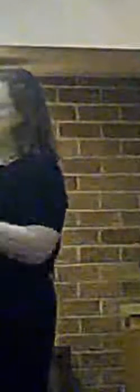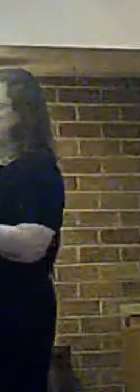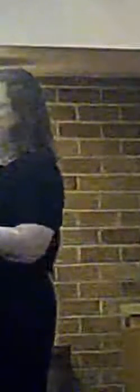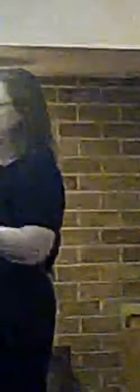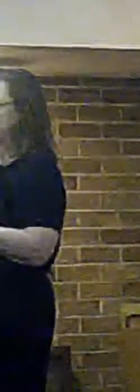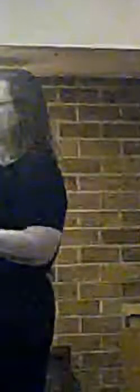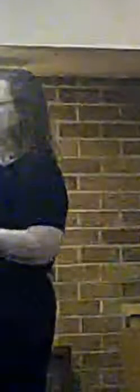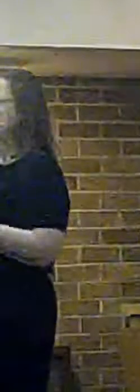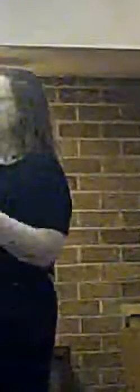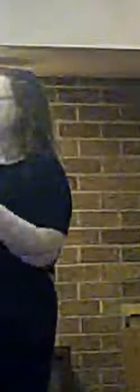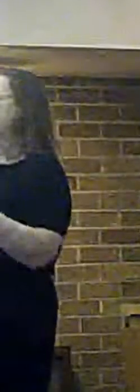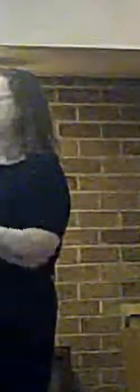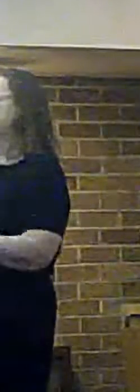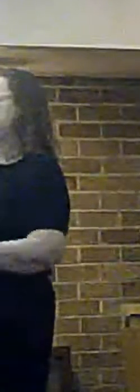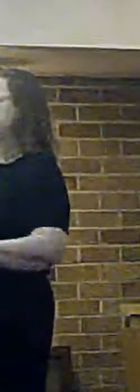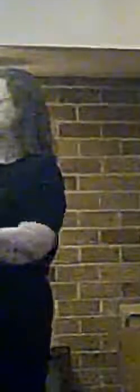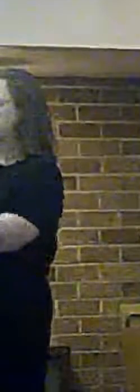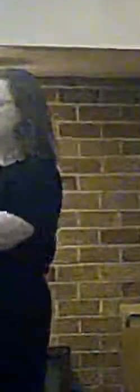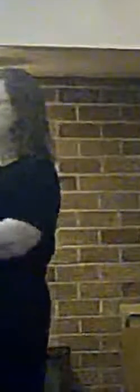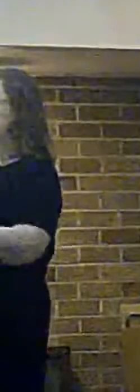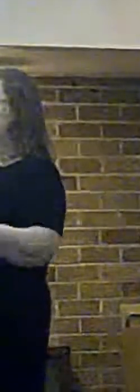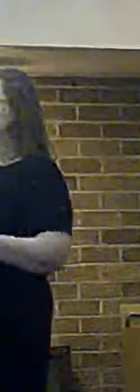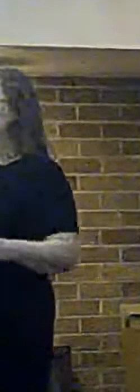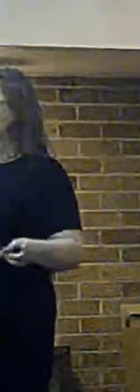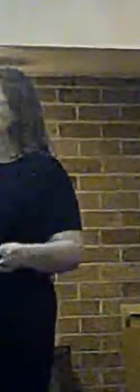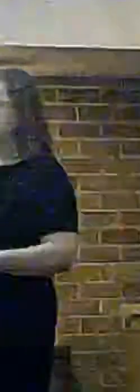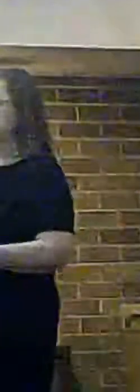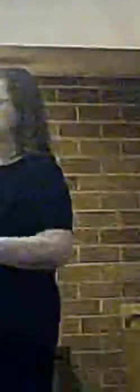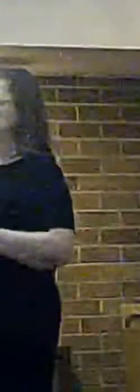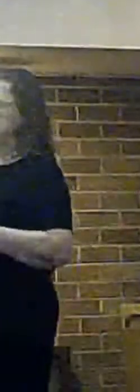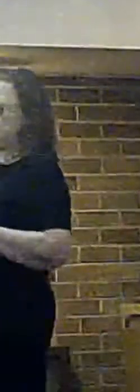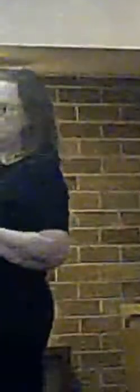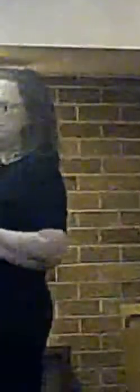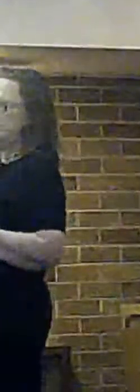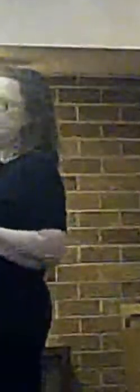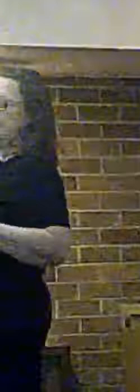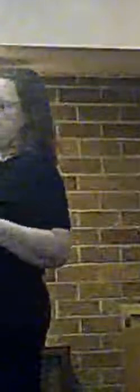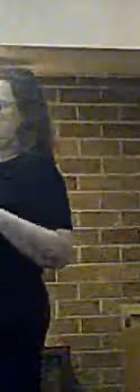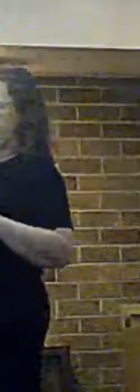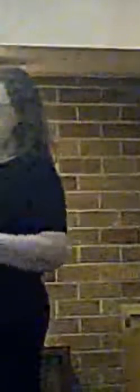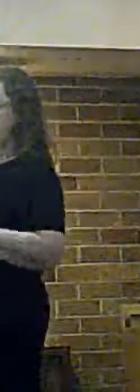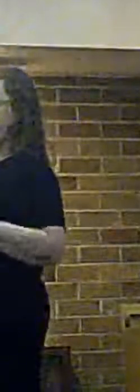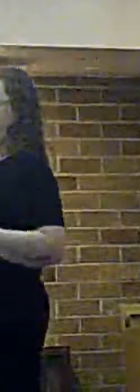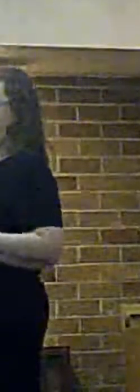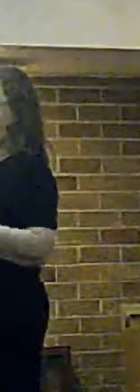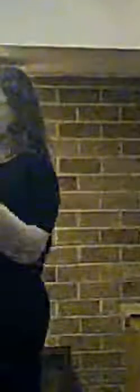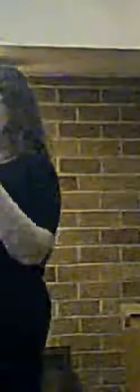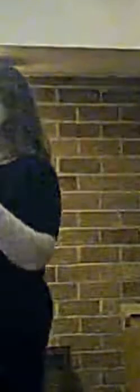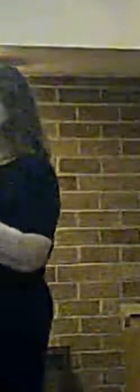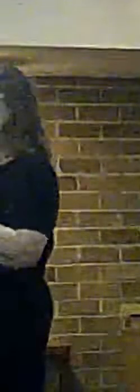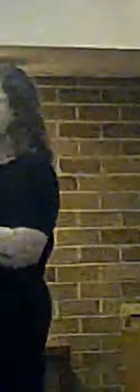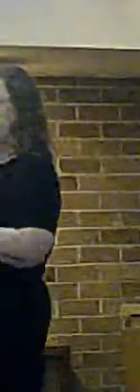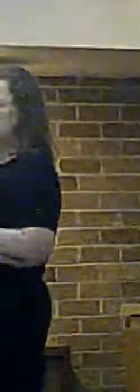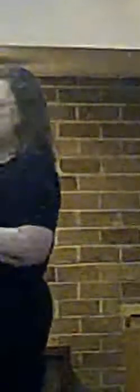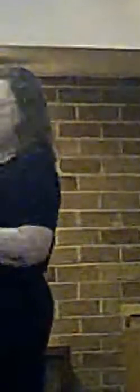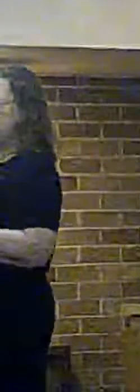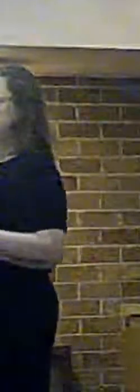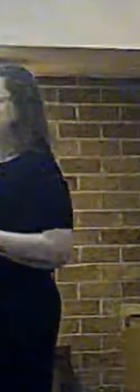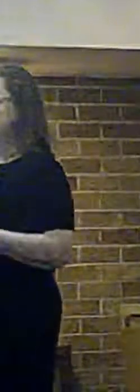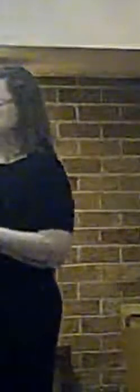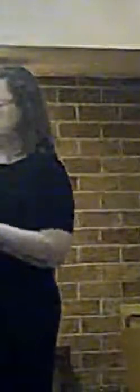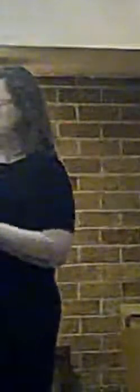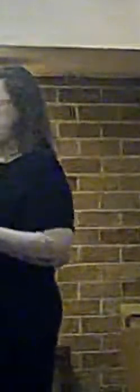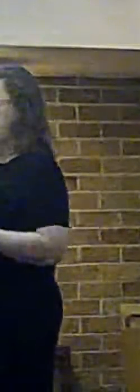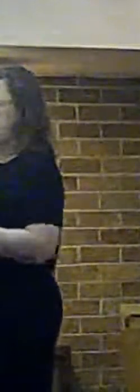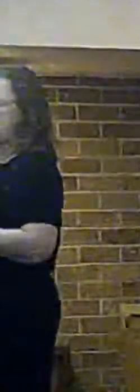other reason we need to reduce fire stations is because that then allows us to deliver further savings from what we term